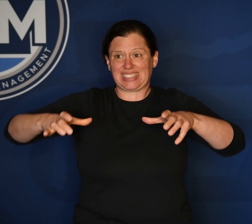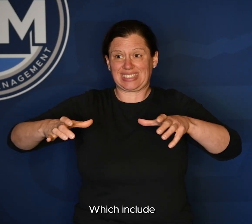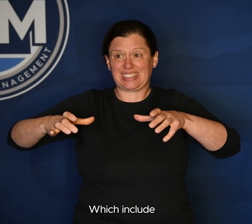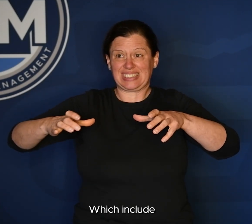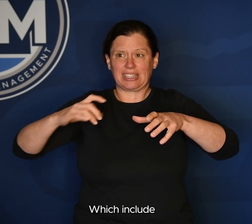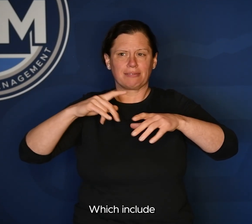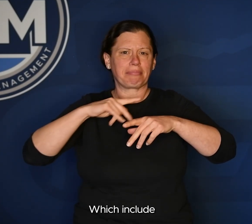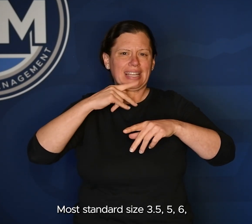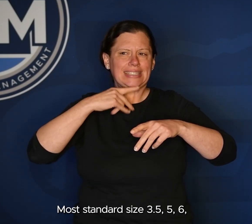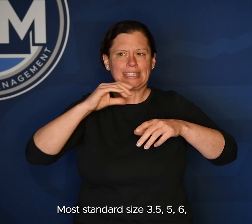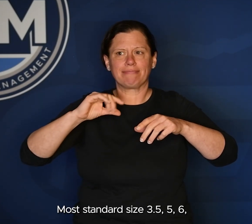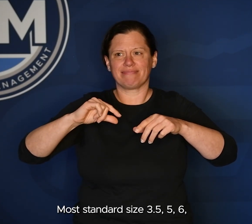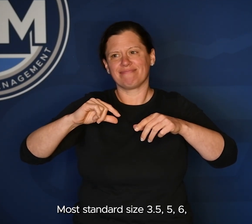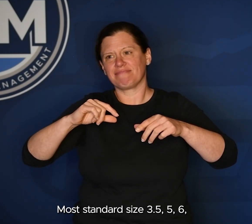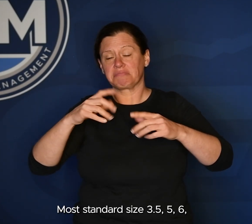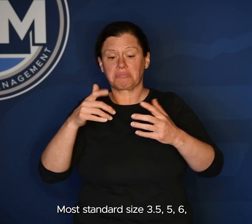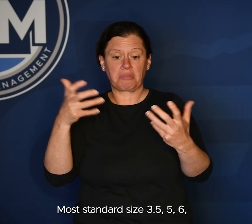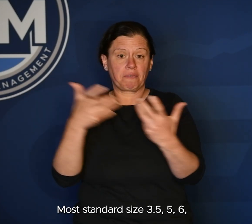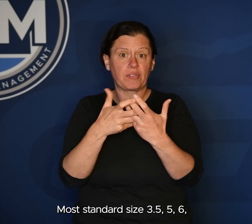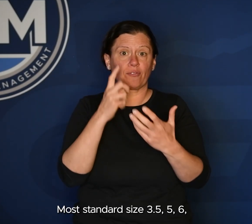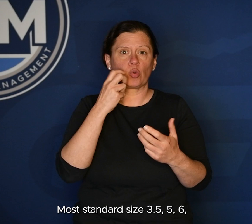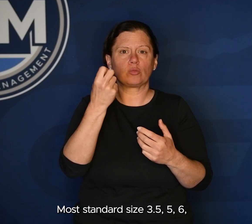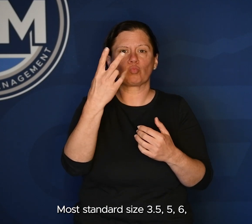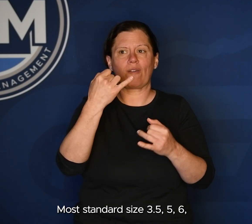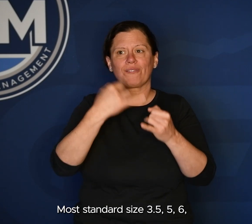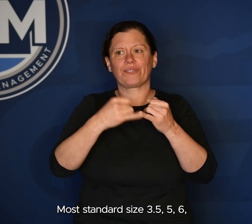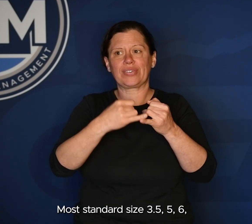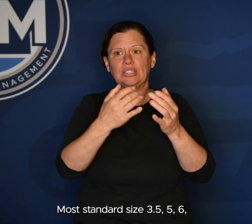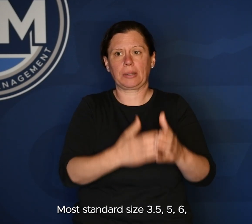which include most standard size 3.5,